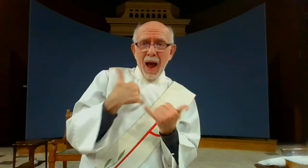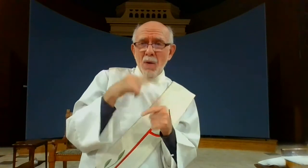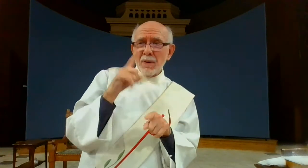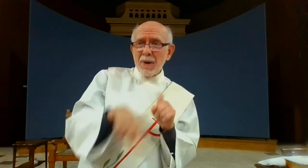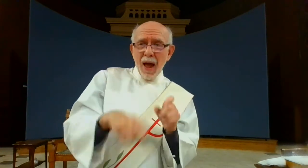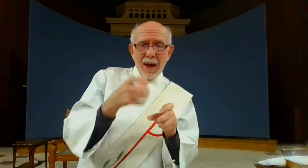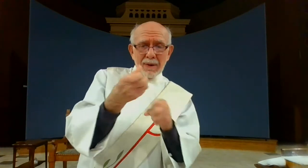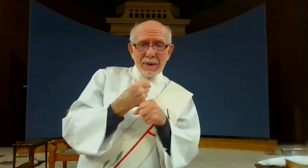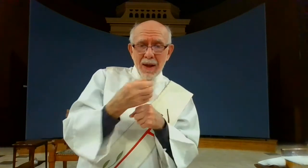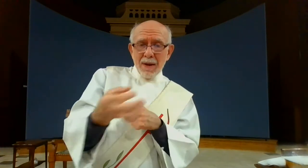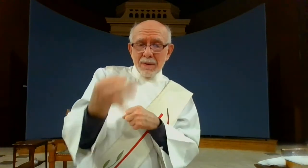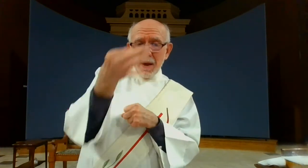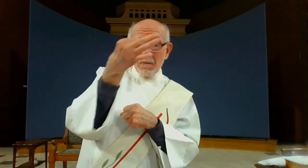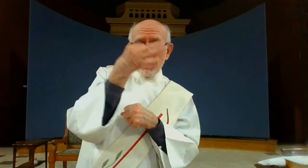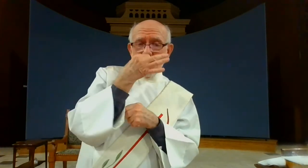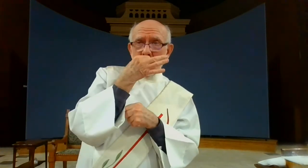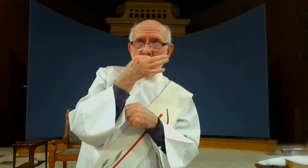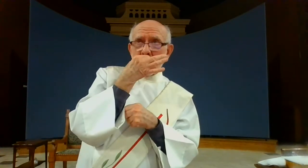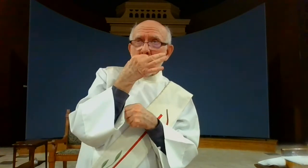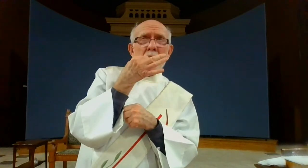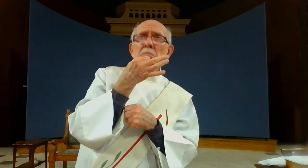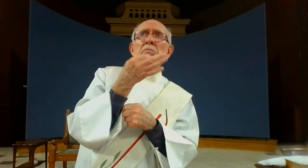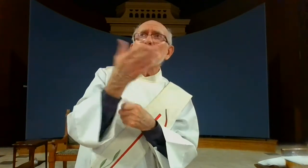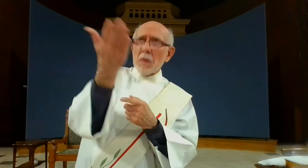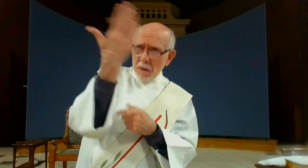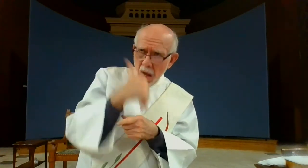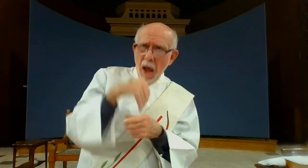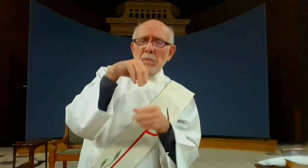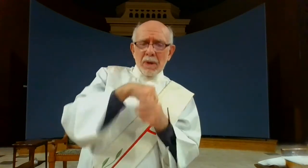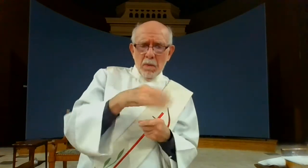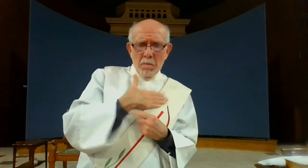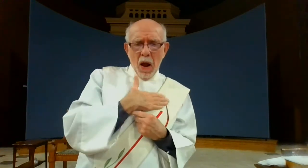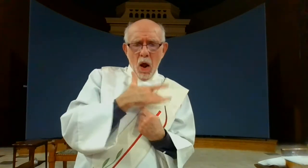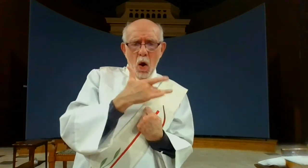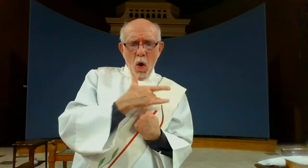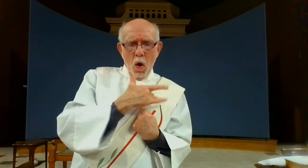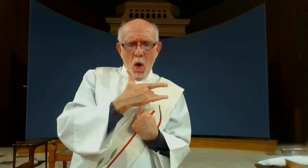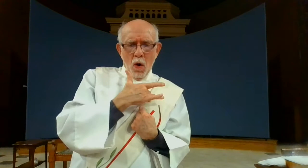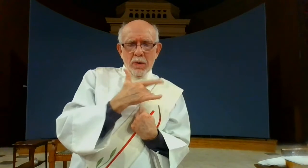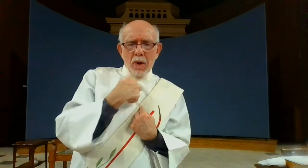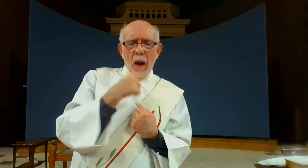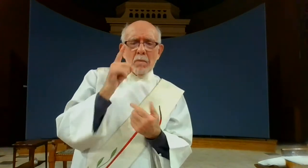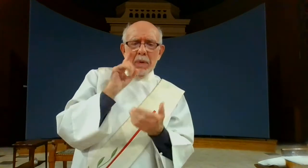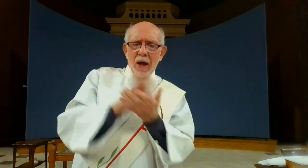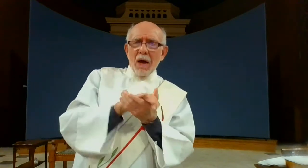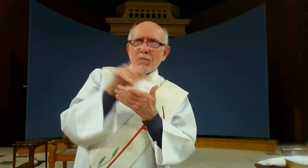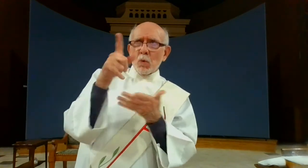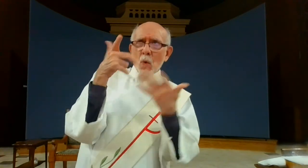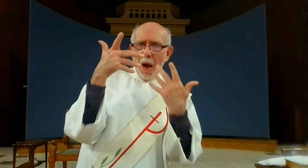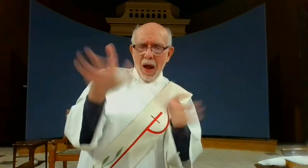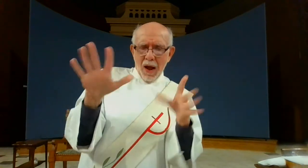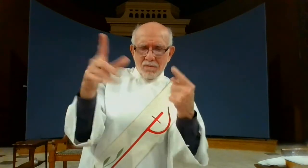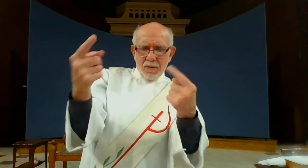Since I cannot at this moment receive you sacramentally, come at least spiritually into my